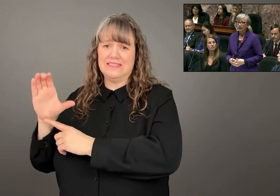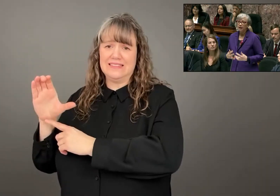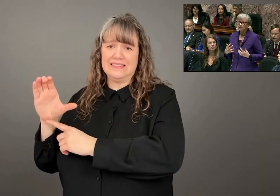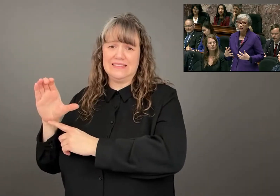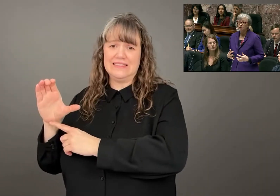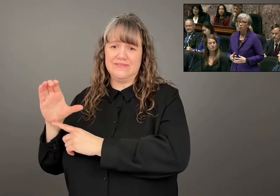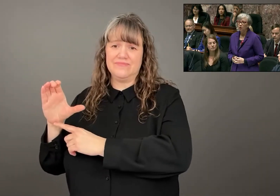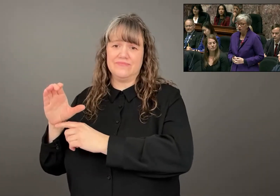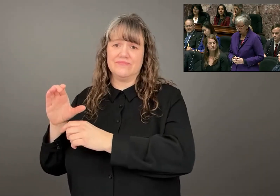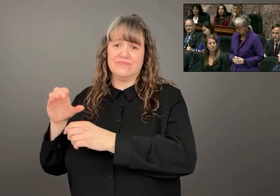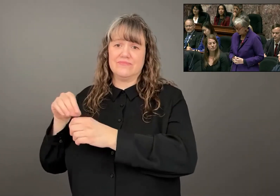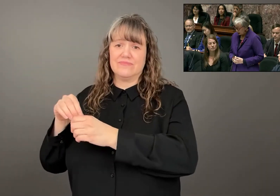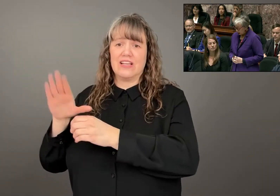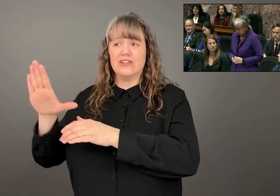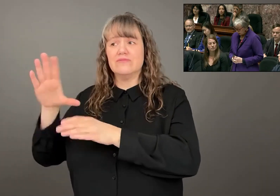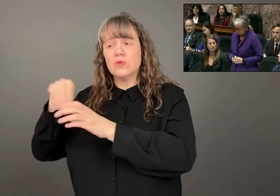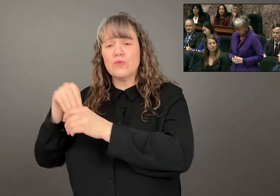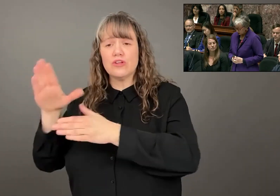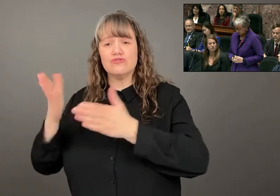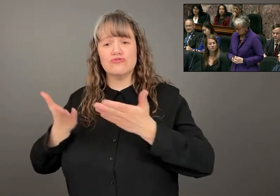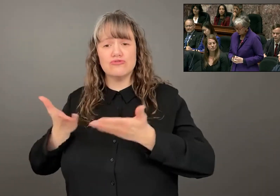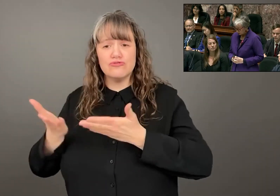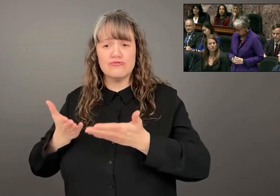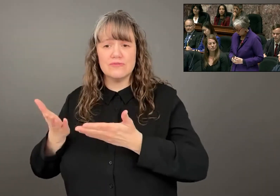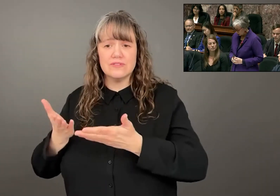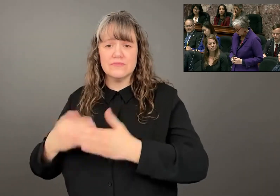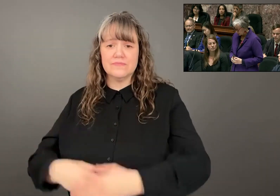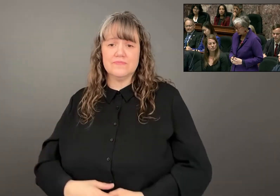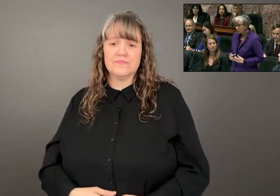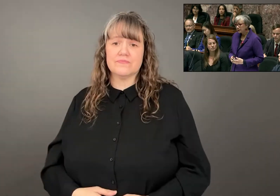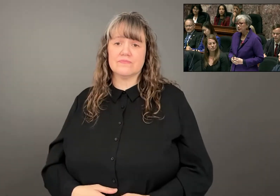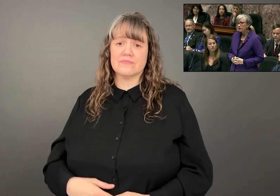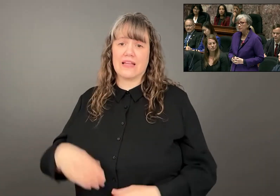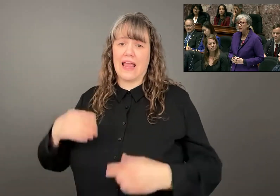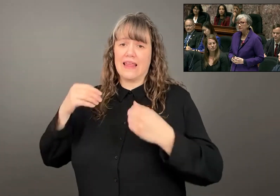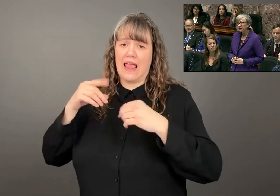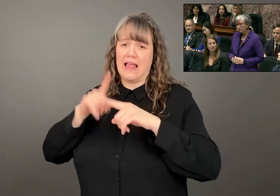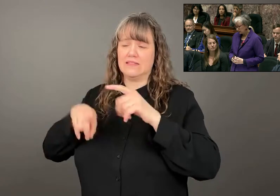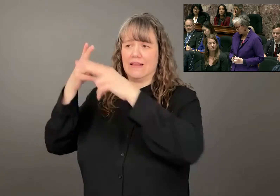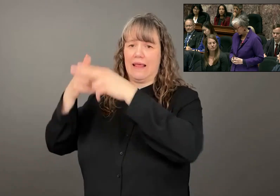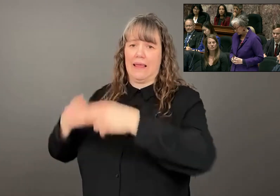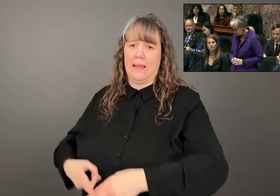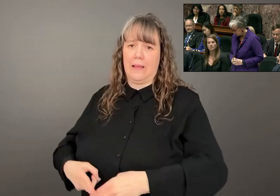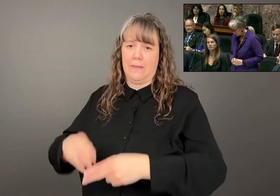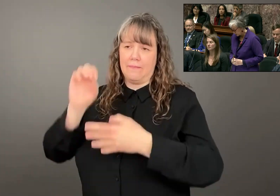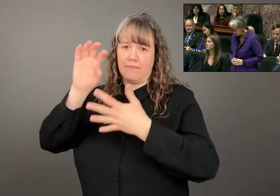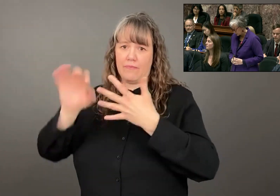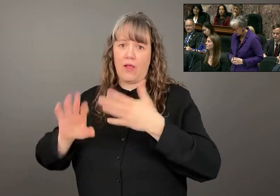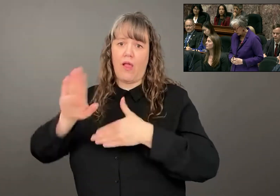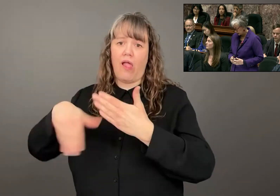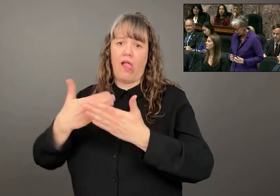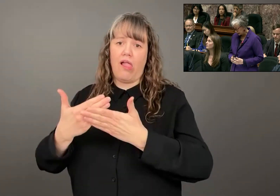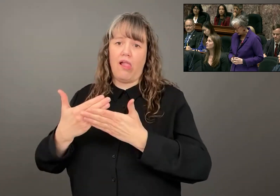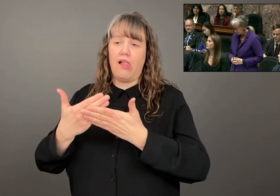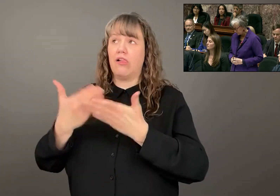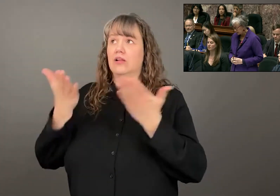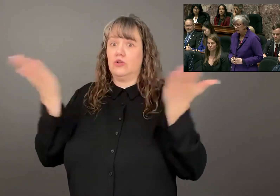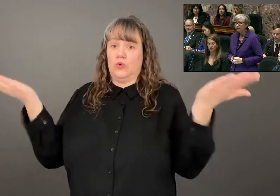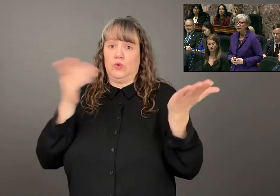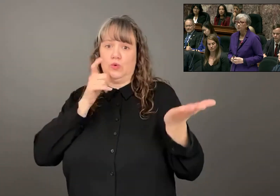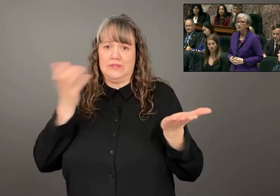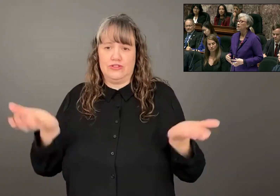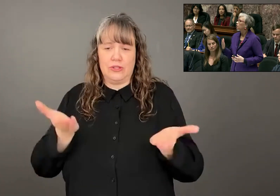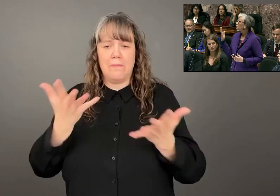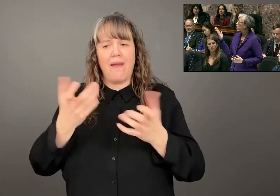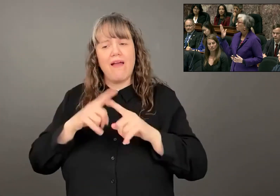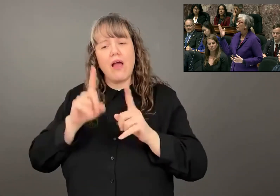today, but I did want to just introduce Todd Shearling, the President of the BC Professional Firefighters Association, and Steve Farina,